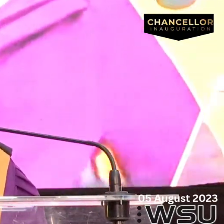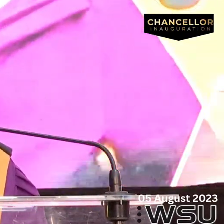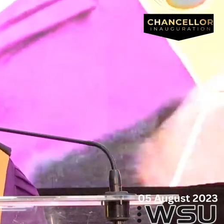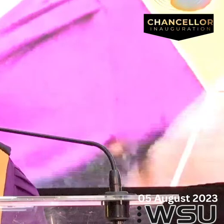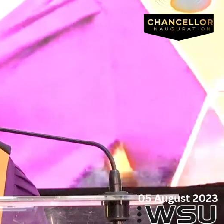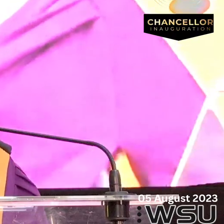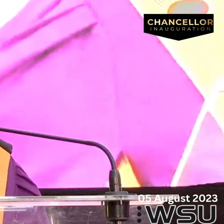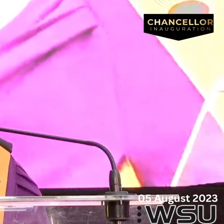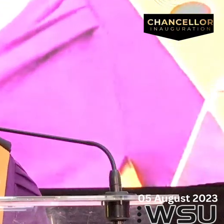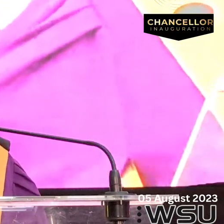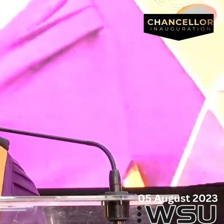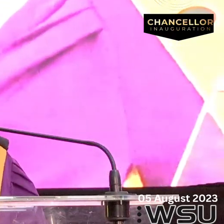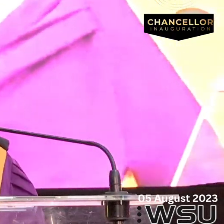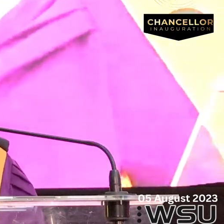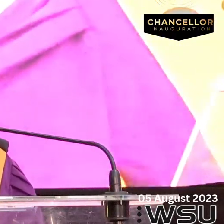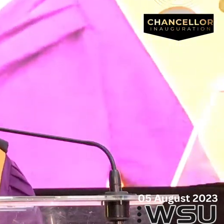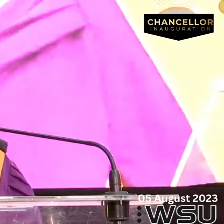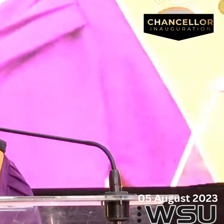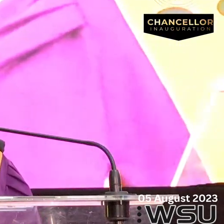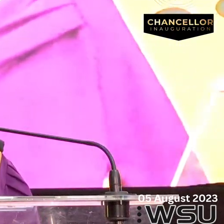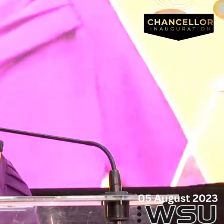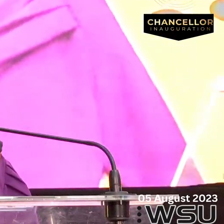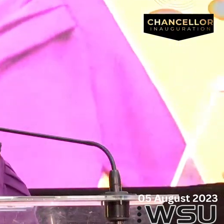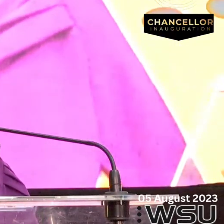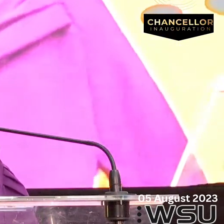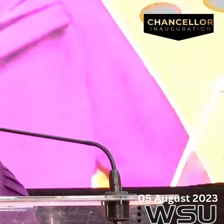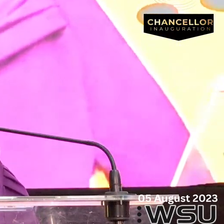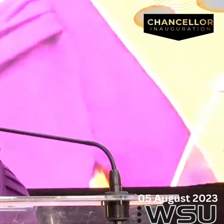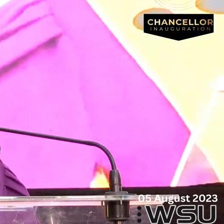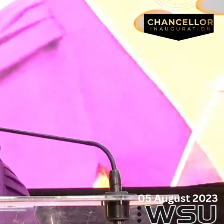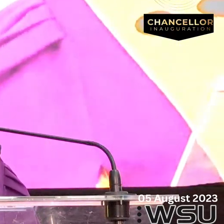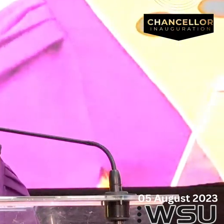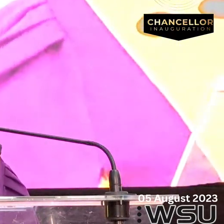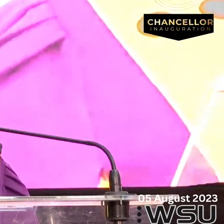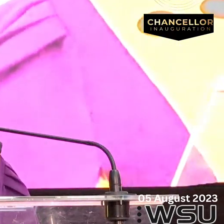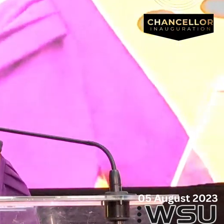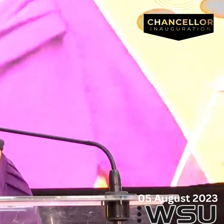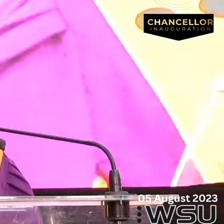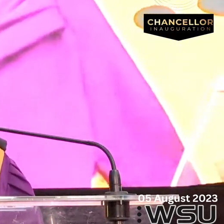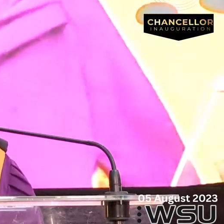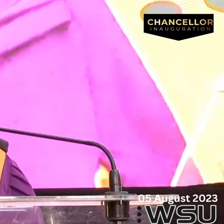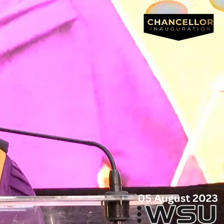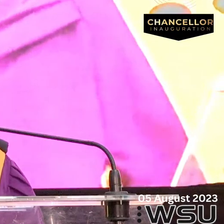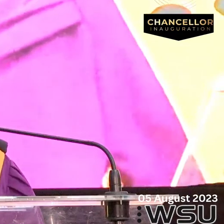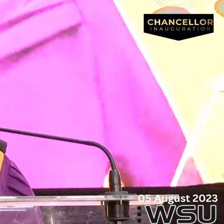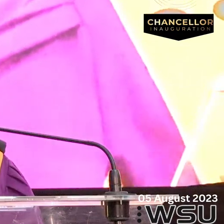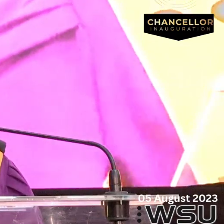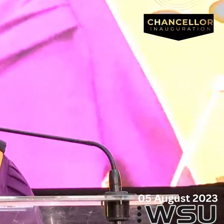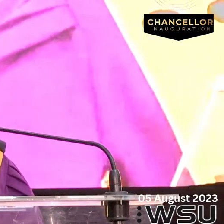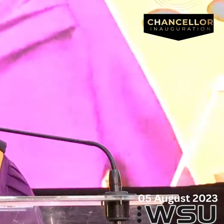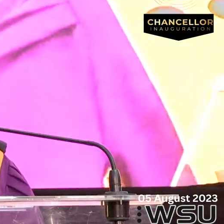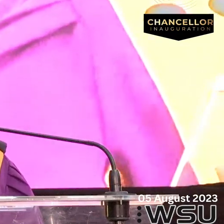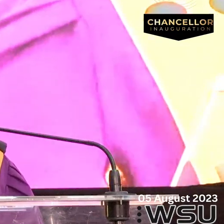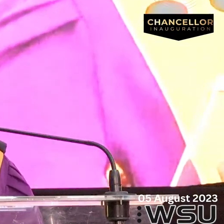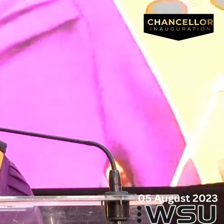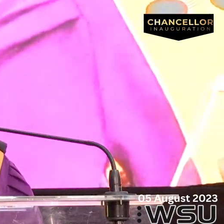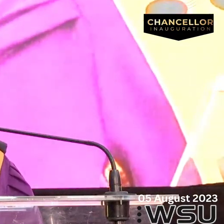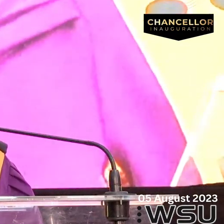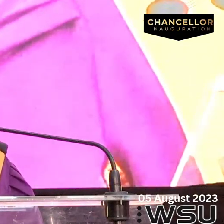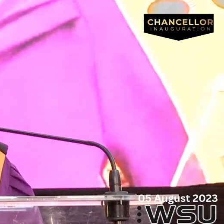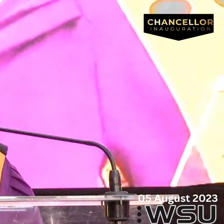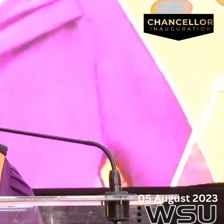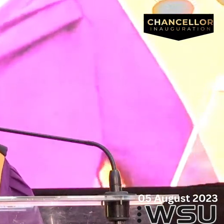And then after I completed my BCom, I was approached by the Department of Accounting to come and serve as a